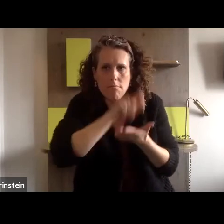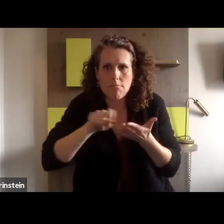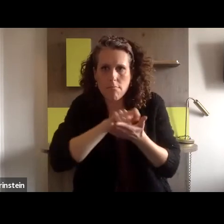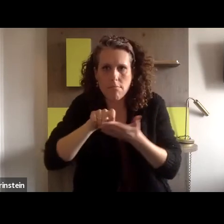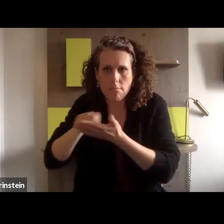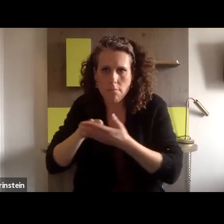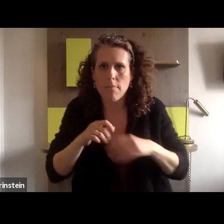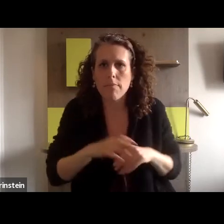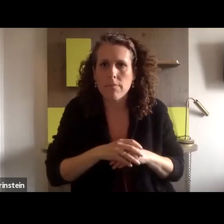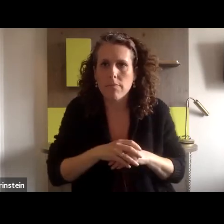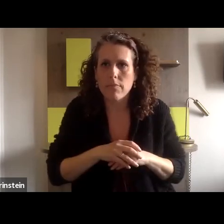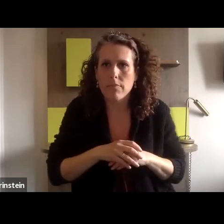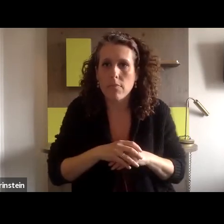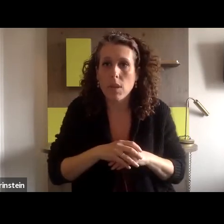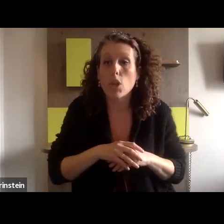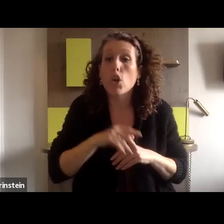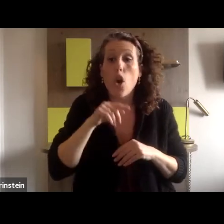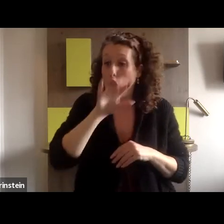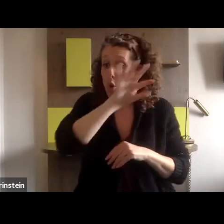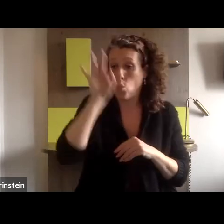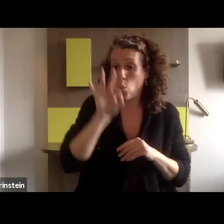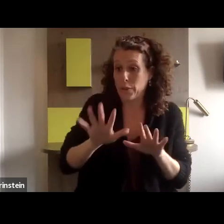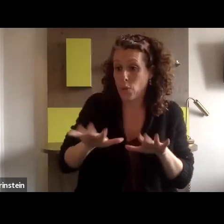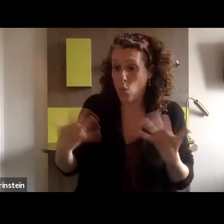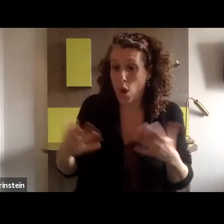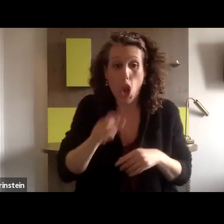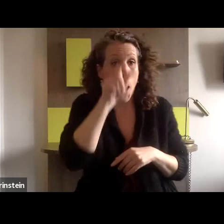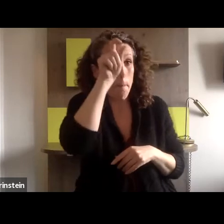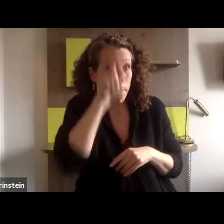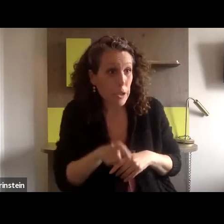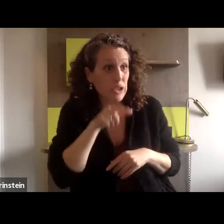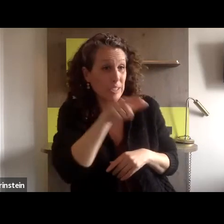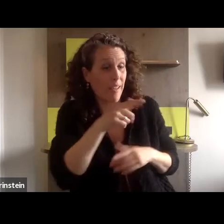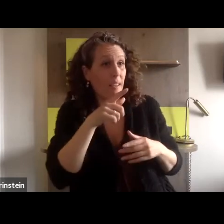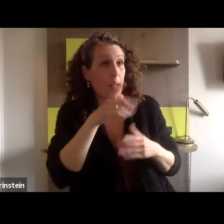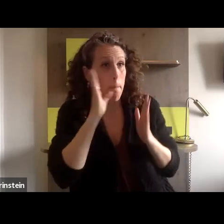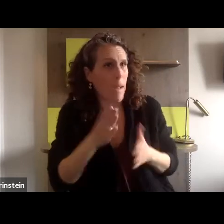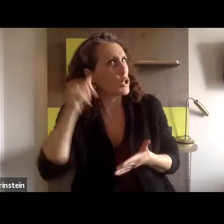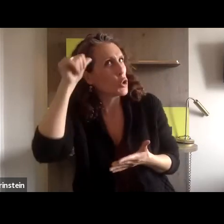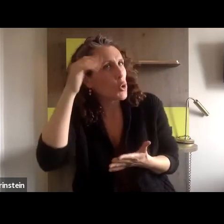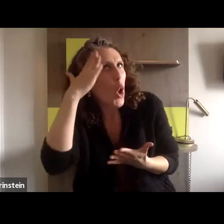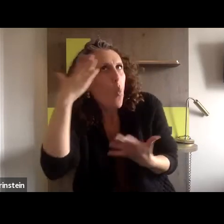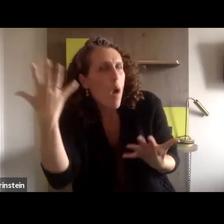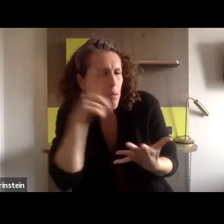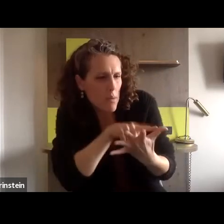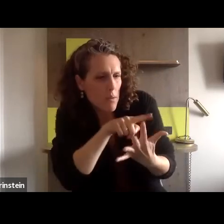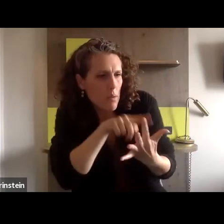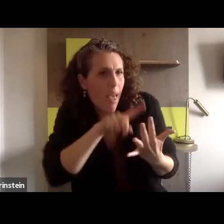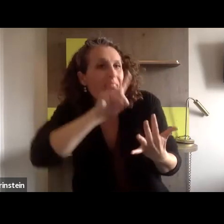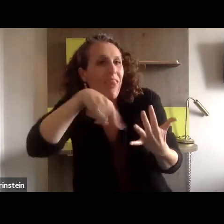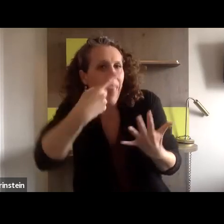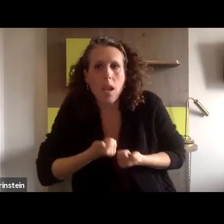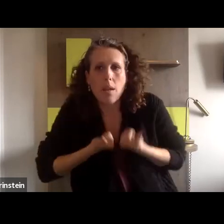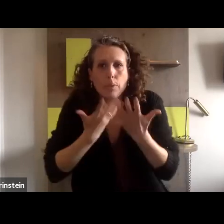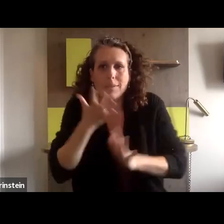question, what does an adult learner need to know in order to be able to produce the sign? And with